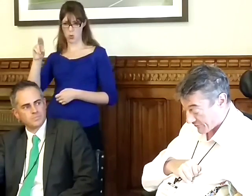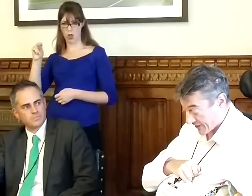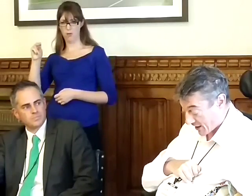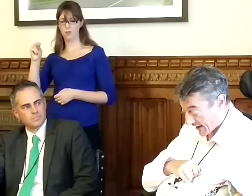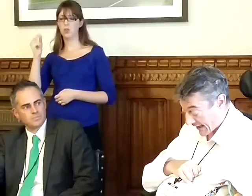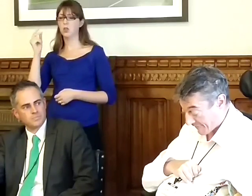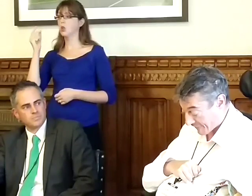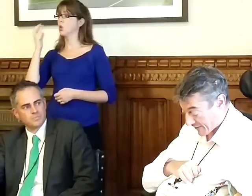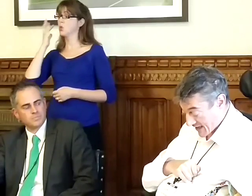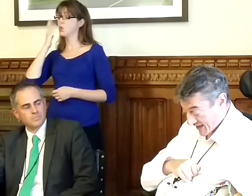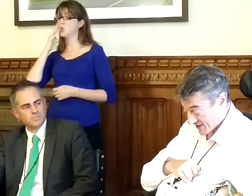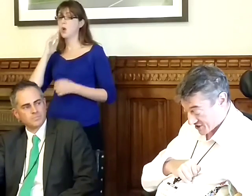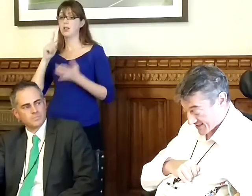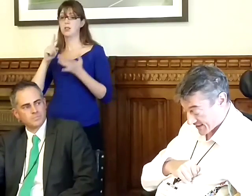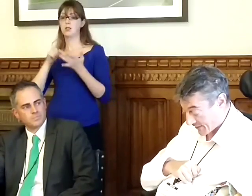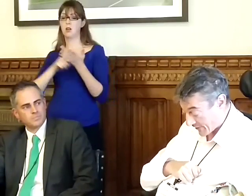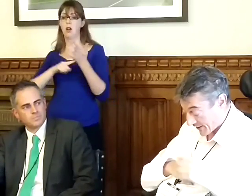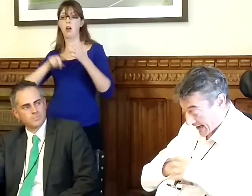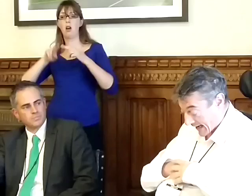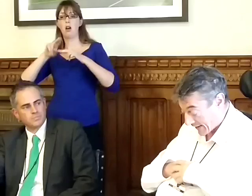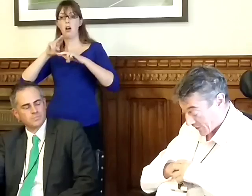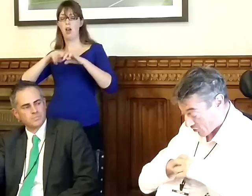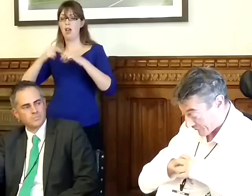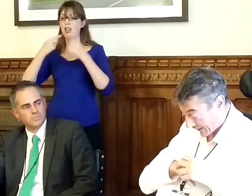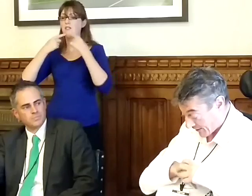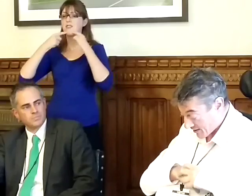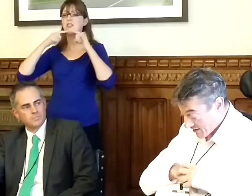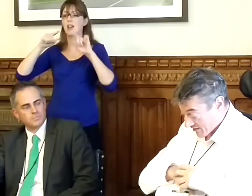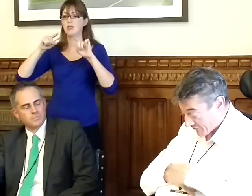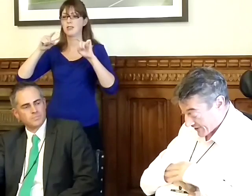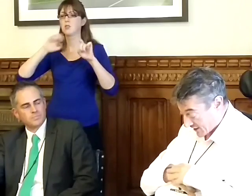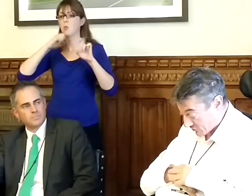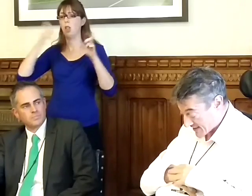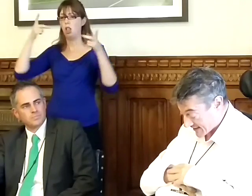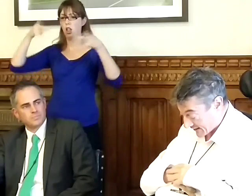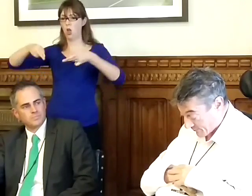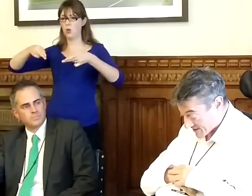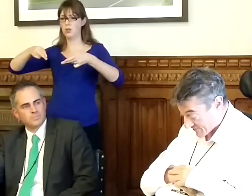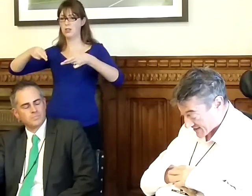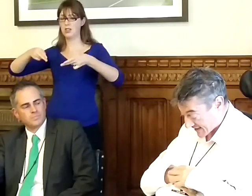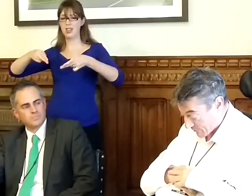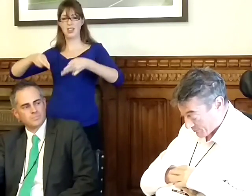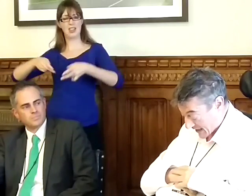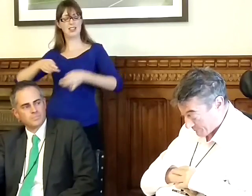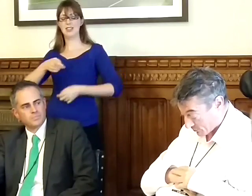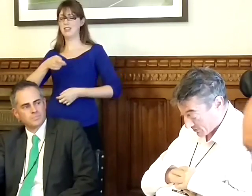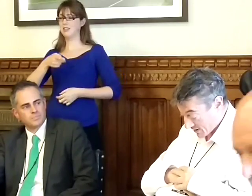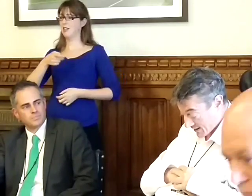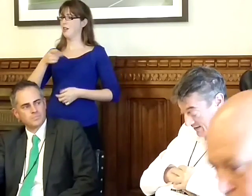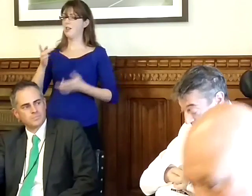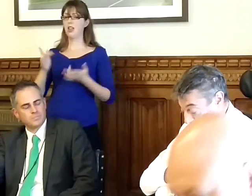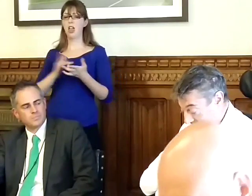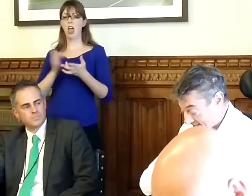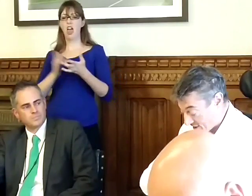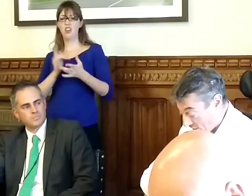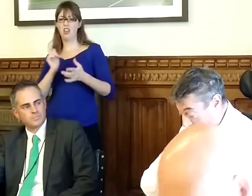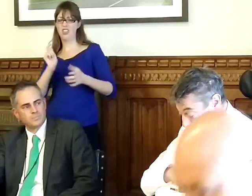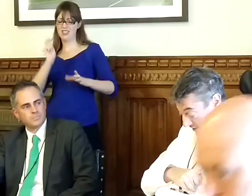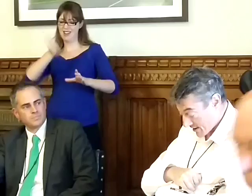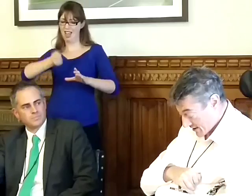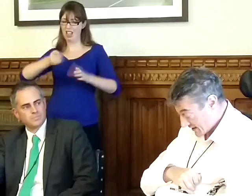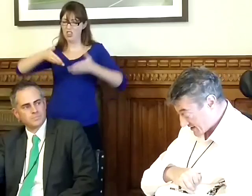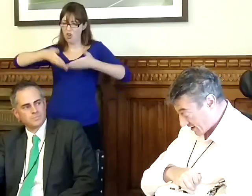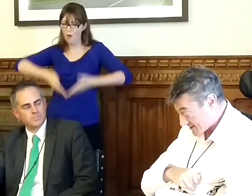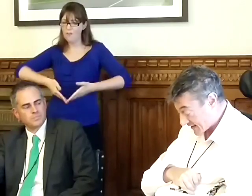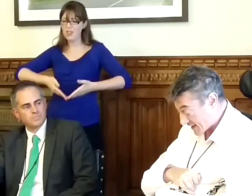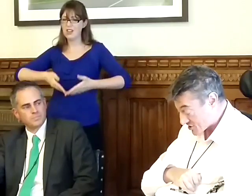the closure of the ILF is just another nail in the coffin of the increasing numbers of disabled people being